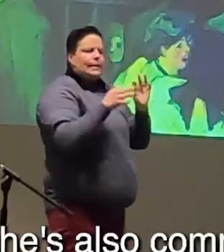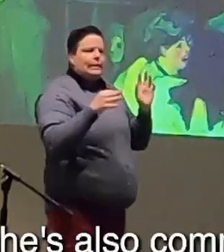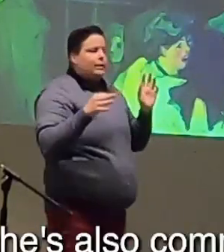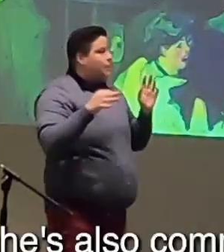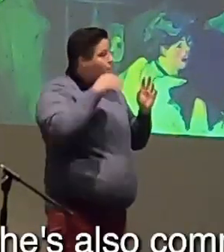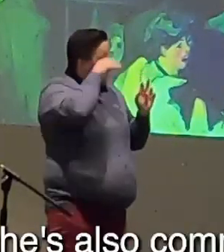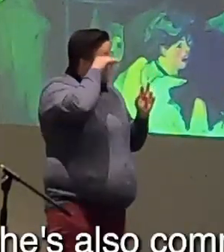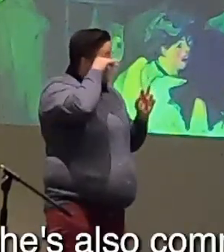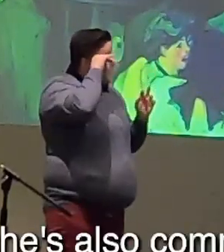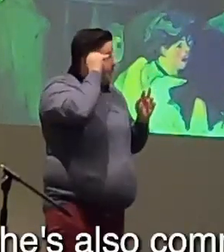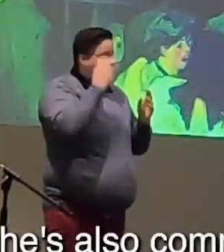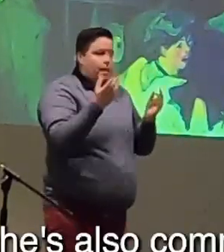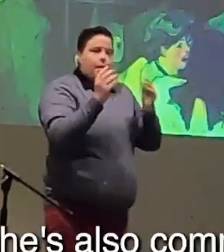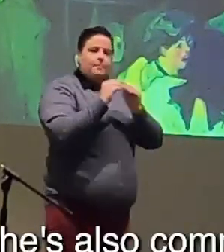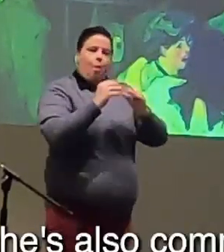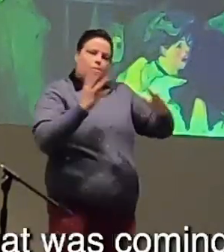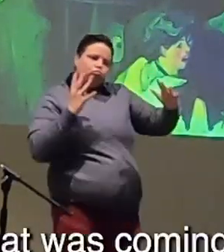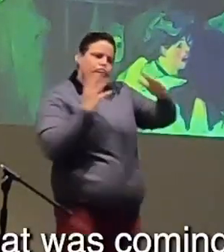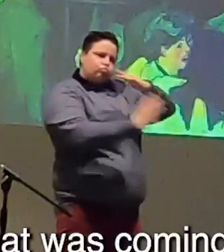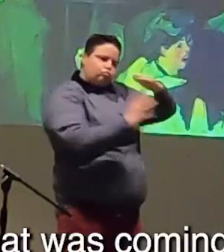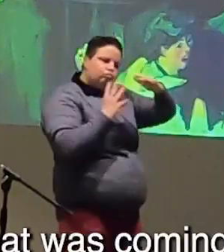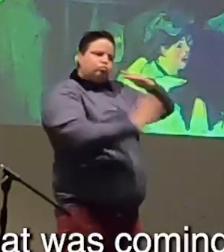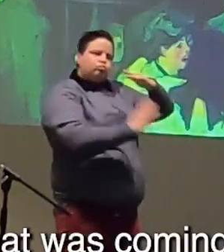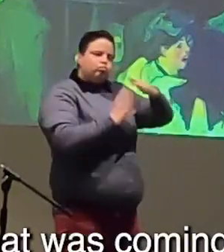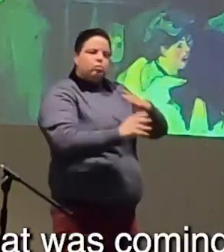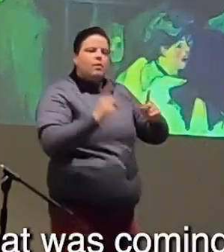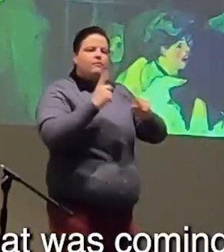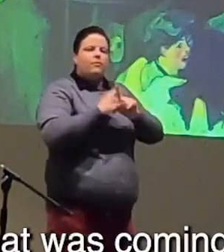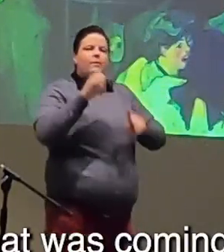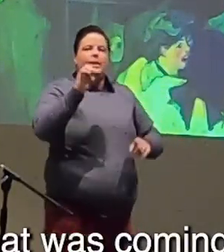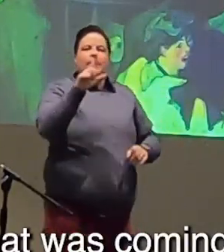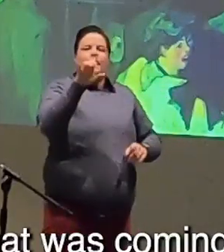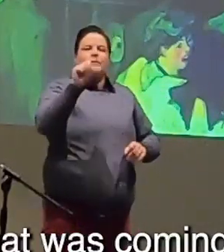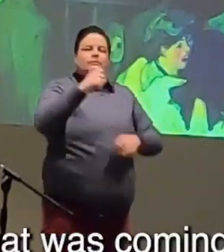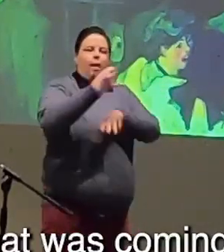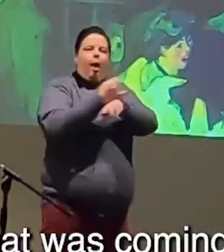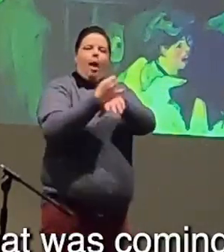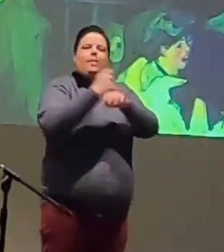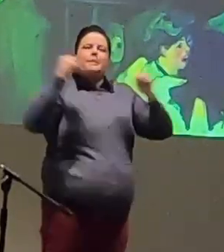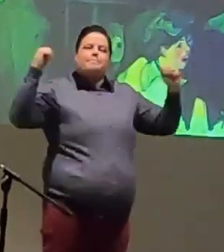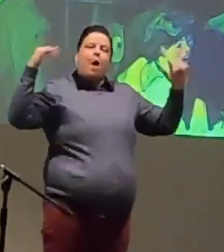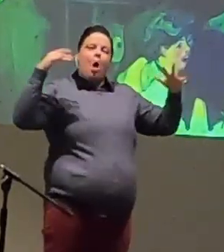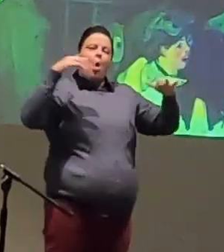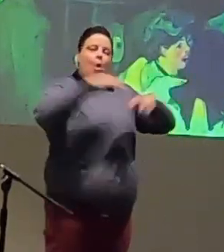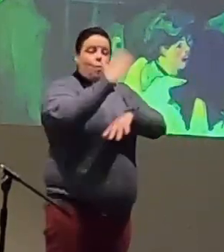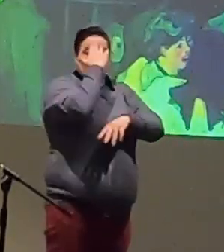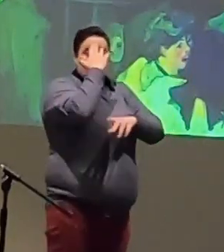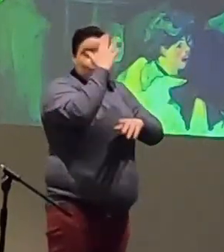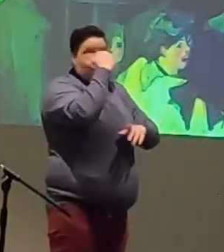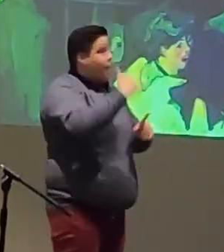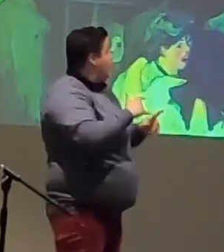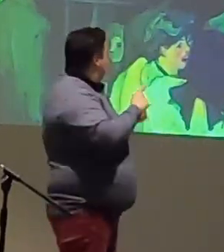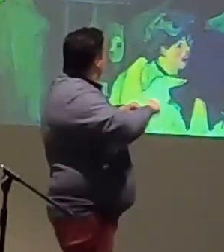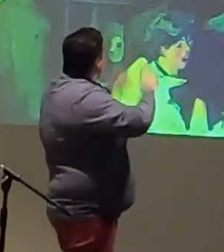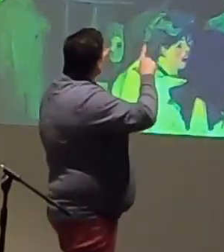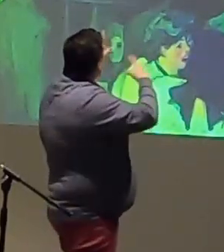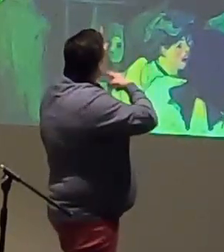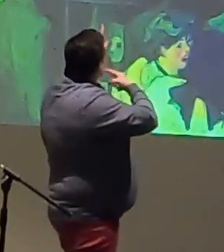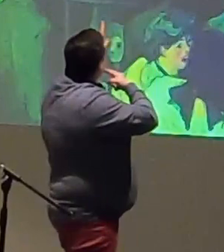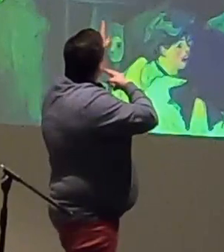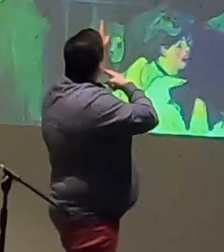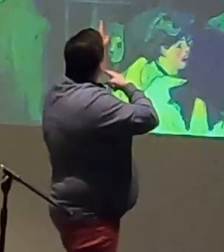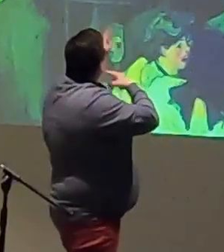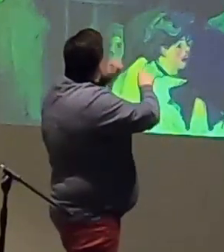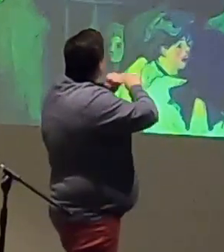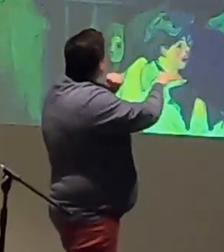the influx of immigration that was coming in from Ellis Island around the time. And we know this from this sign here that